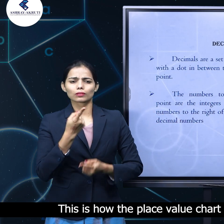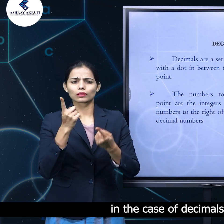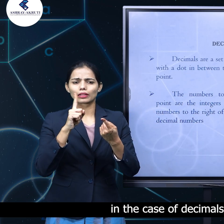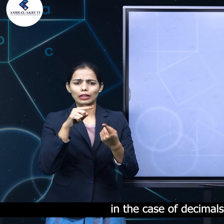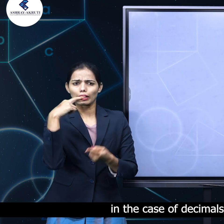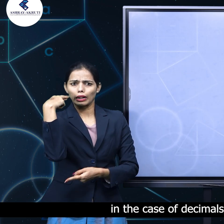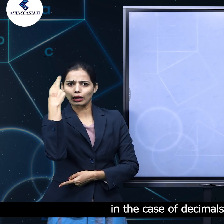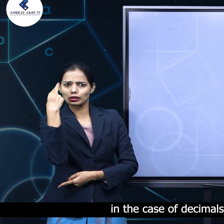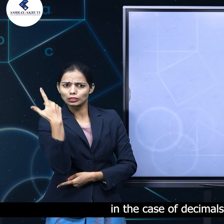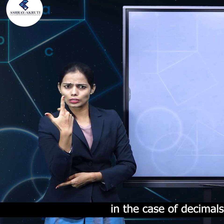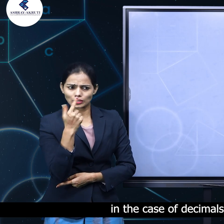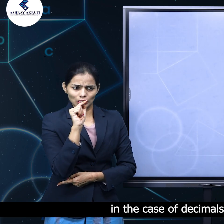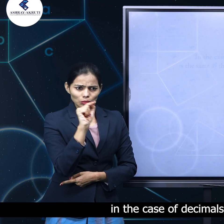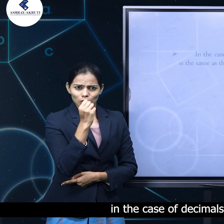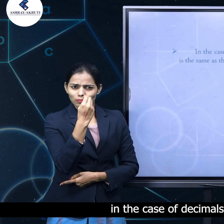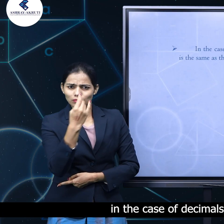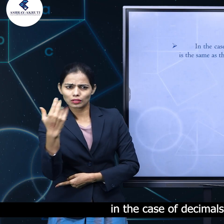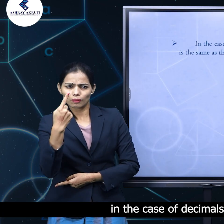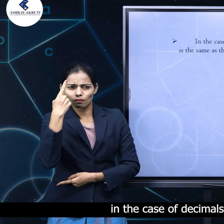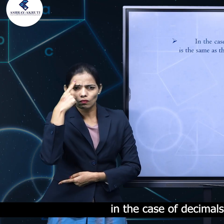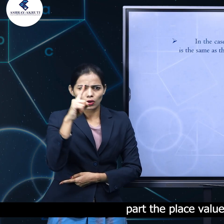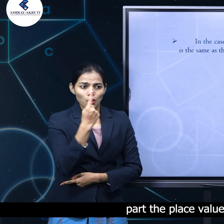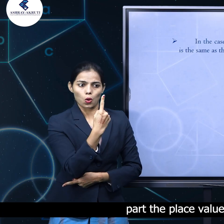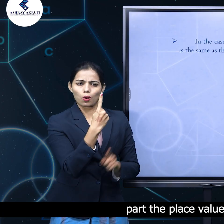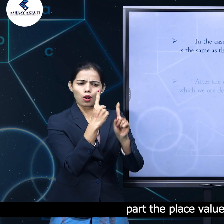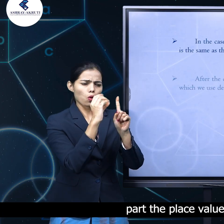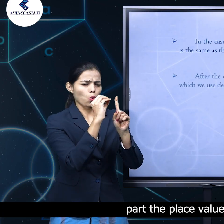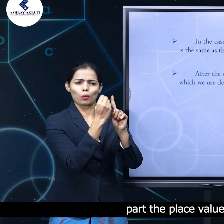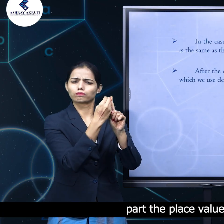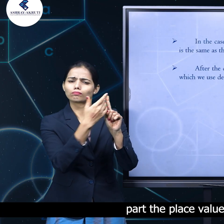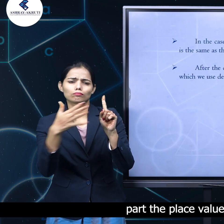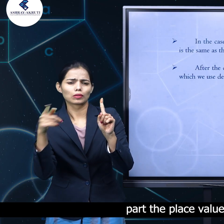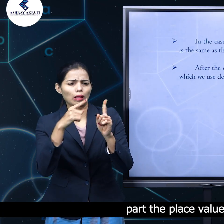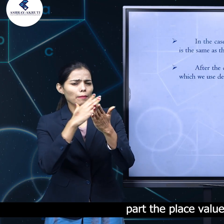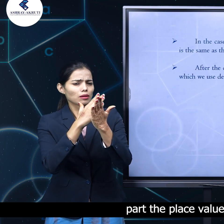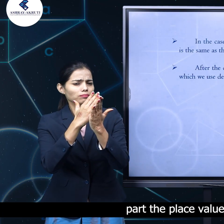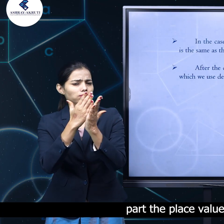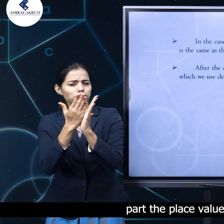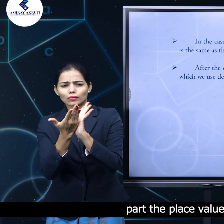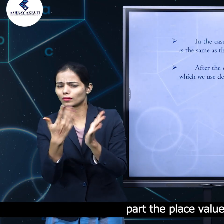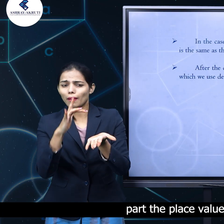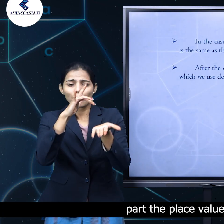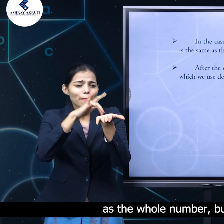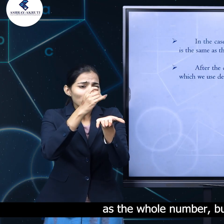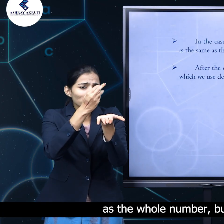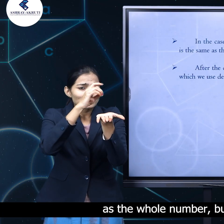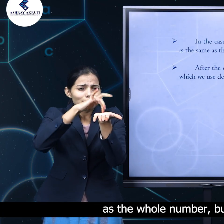In the case of decimals, for the whole number part, the place value system is the same as the whole